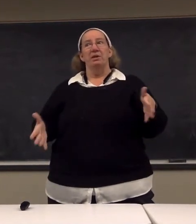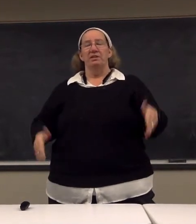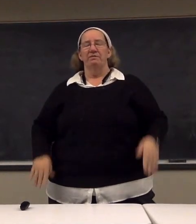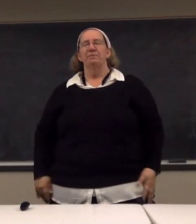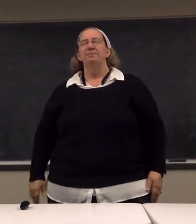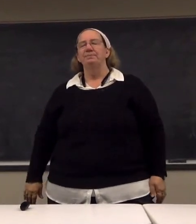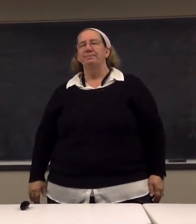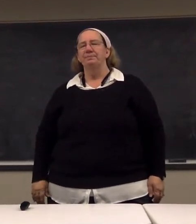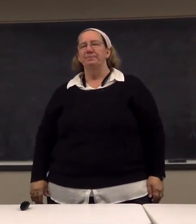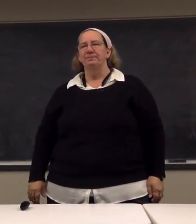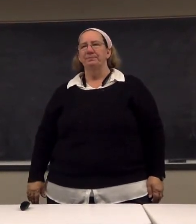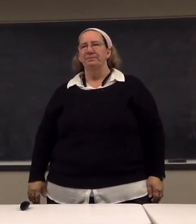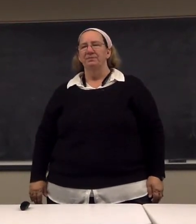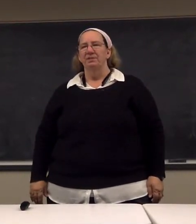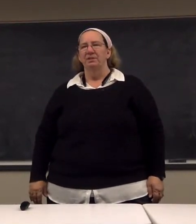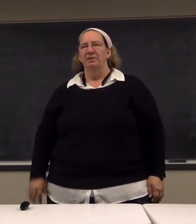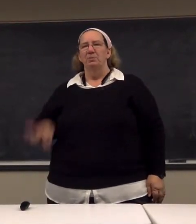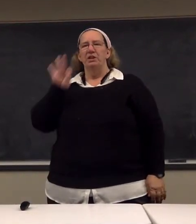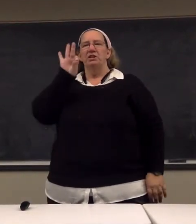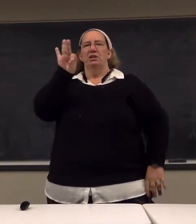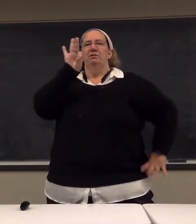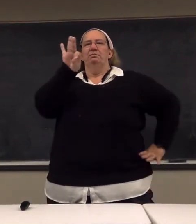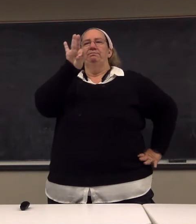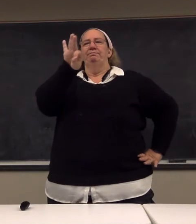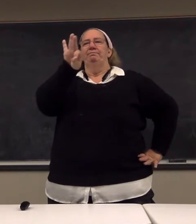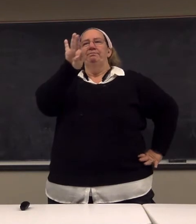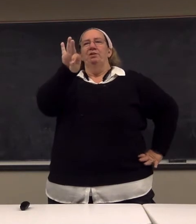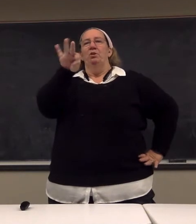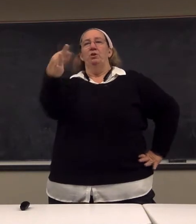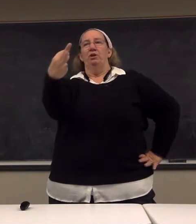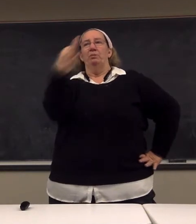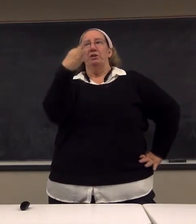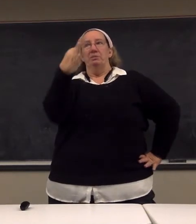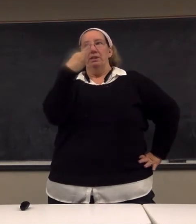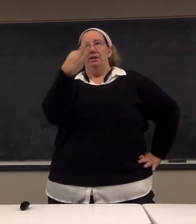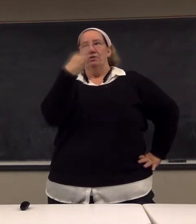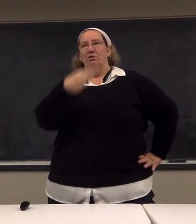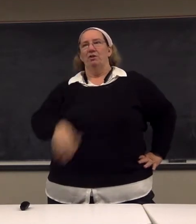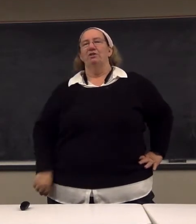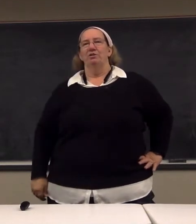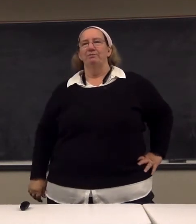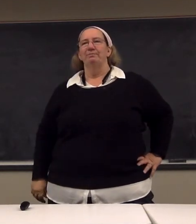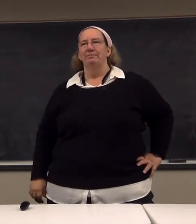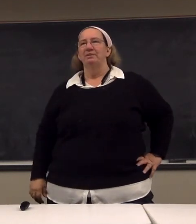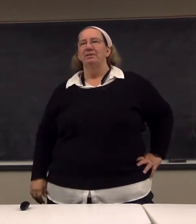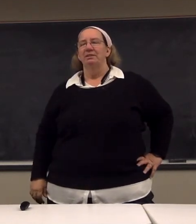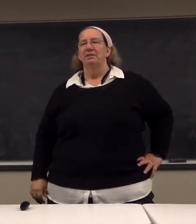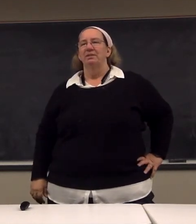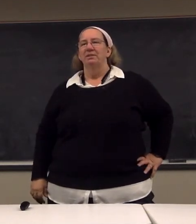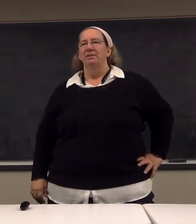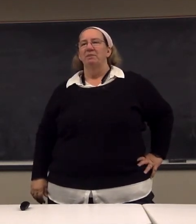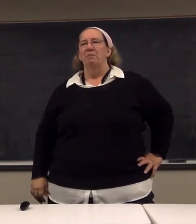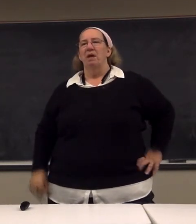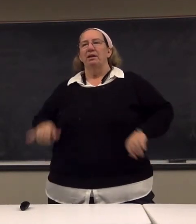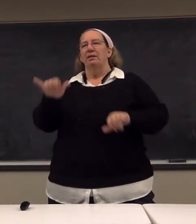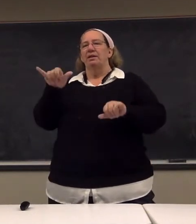positive. Preach. Preach. Or you can preach at me, also directional. Mock. Mock. That's